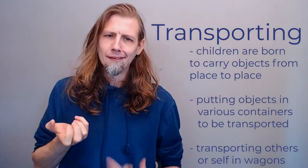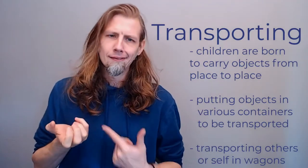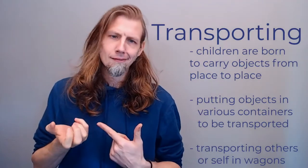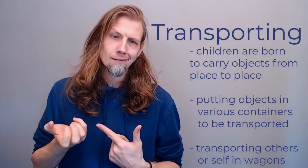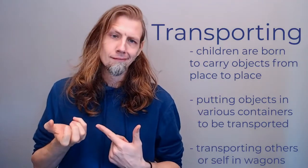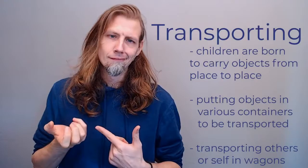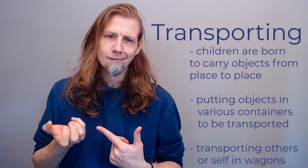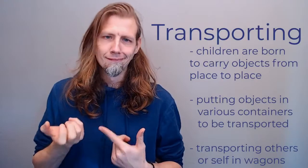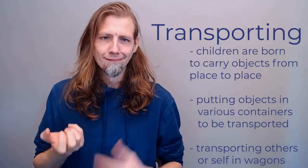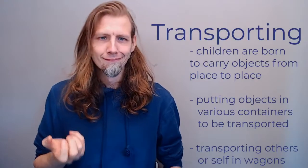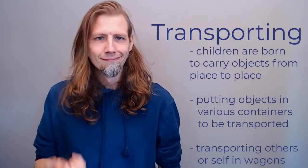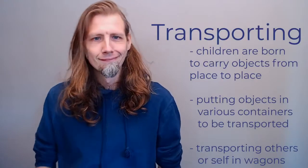my hand the whole time.